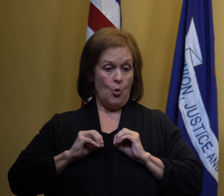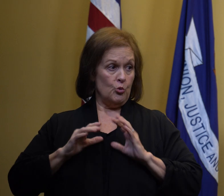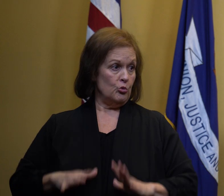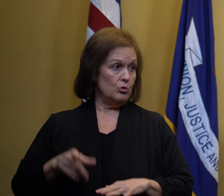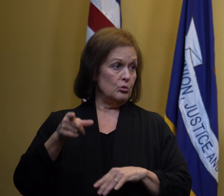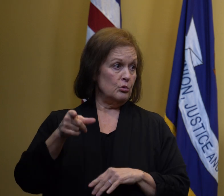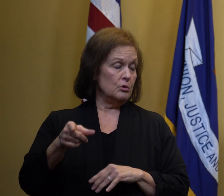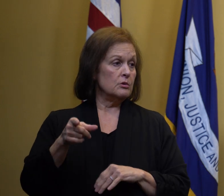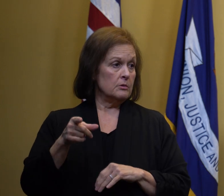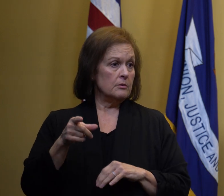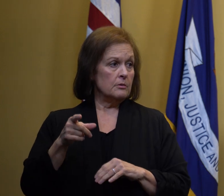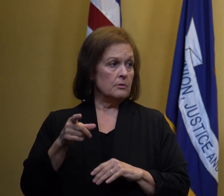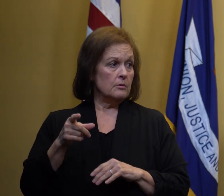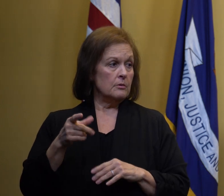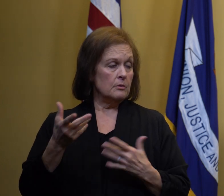ownership